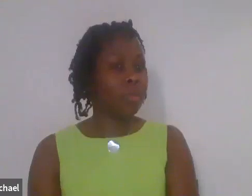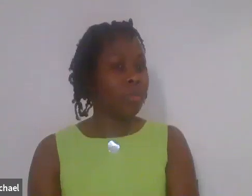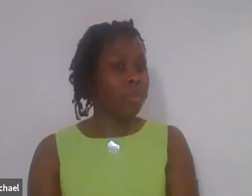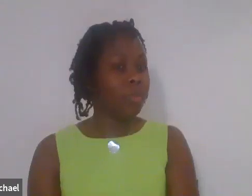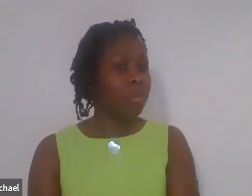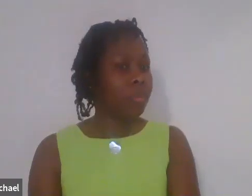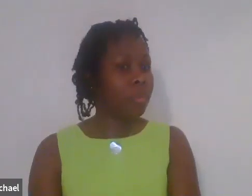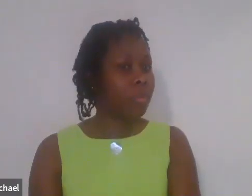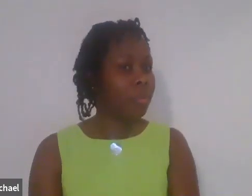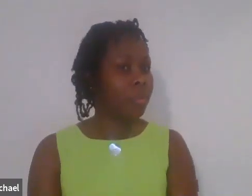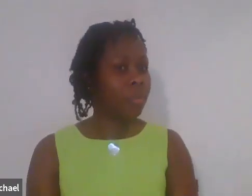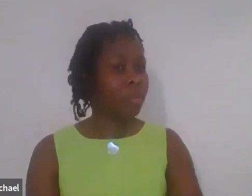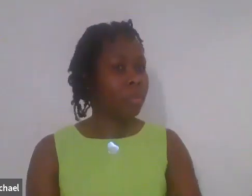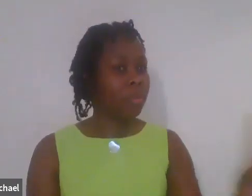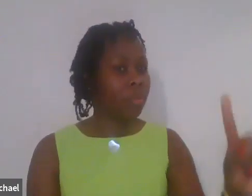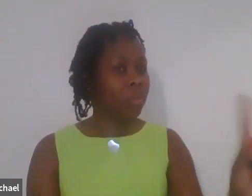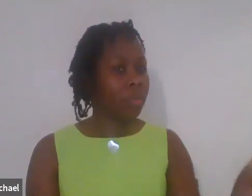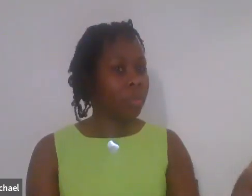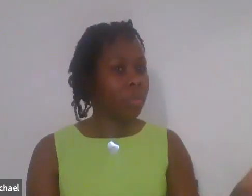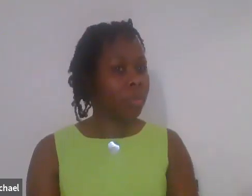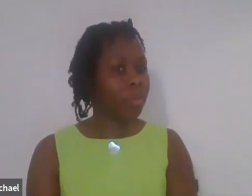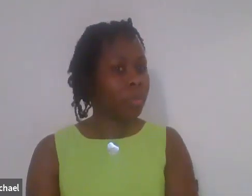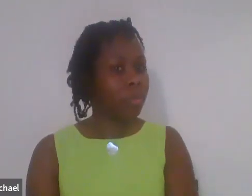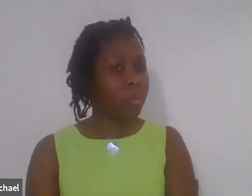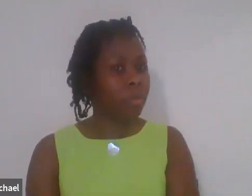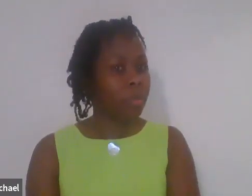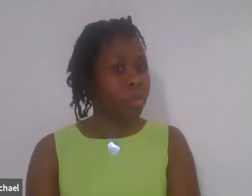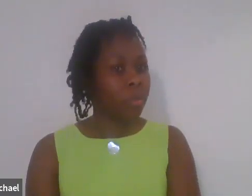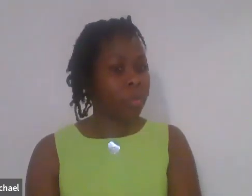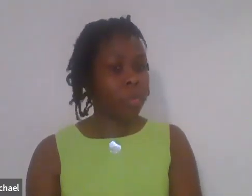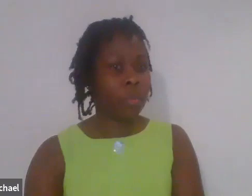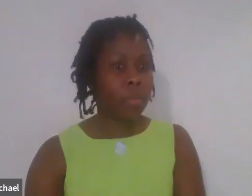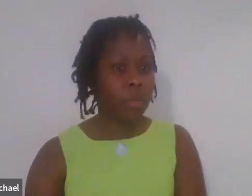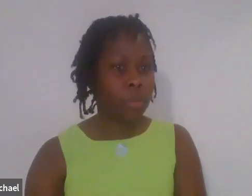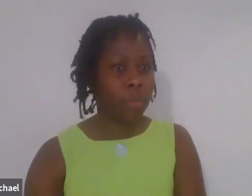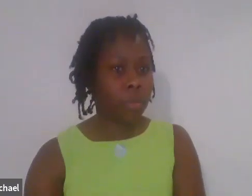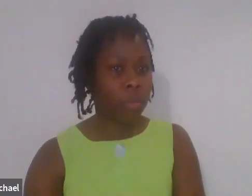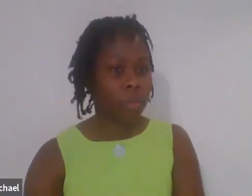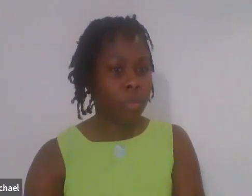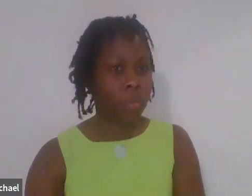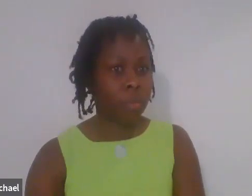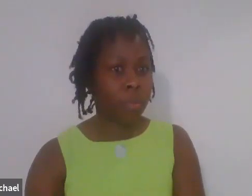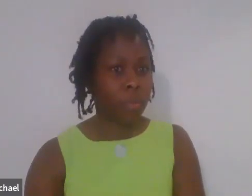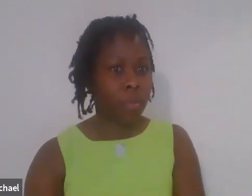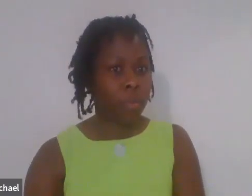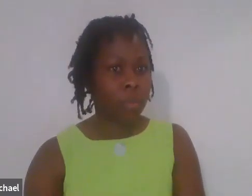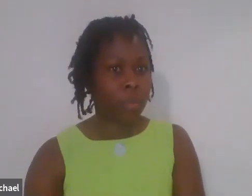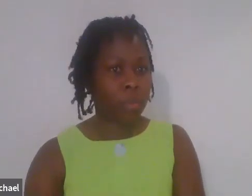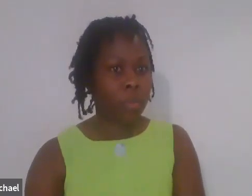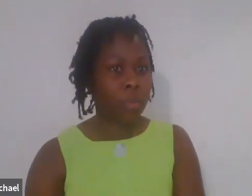background. And I think in the beginning of the session, I clearly explained that our speaker today is deaf